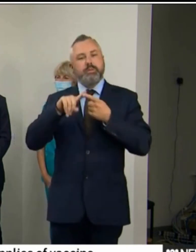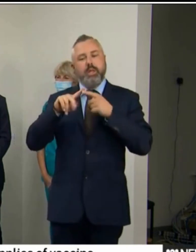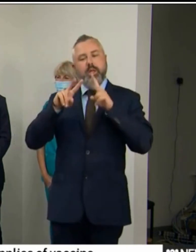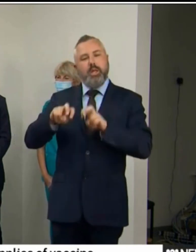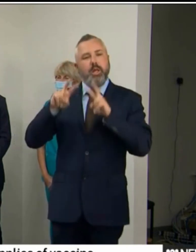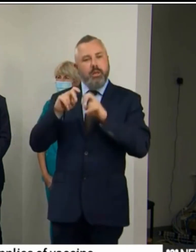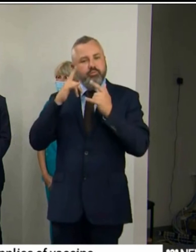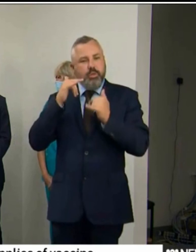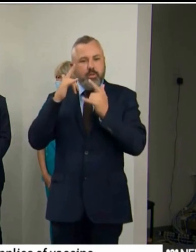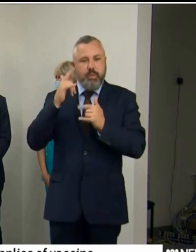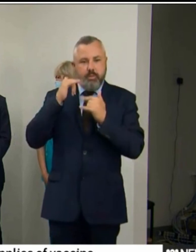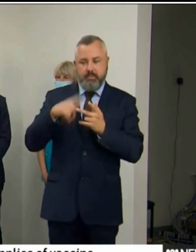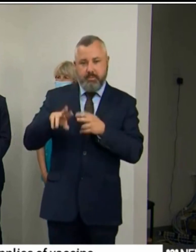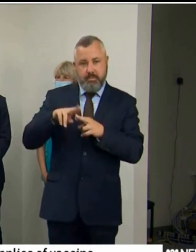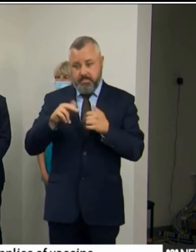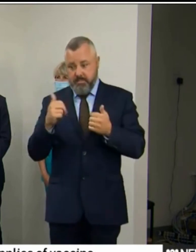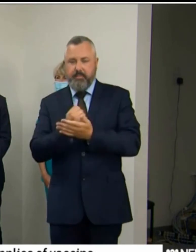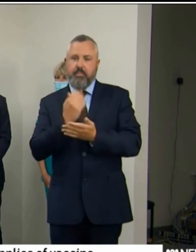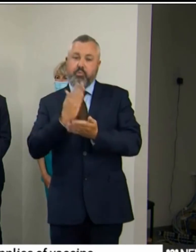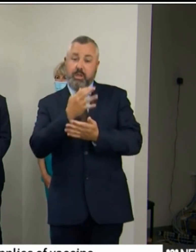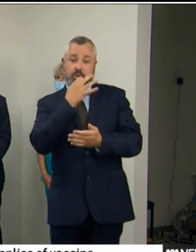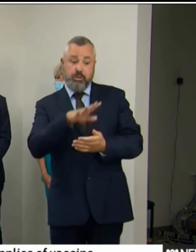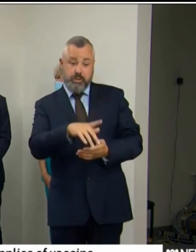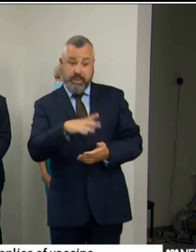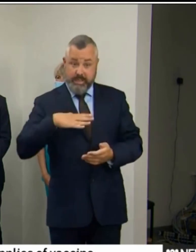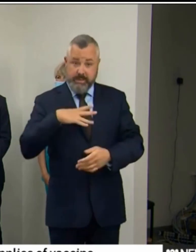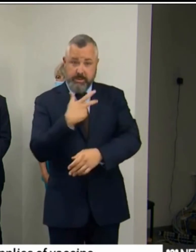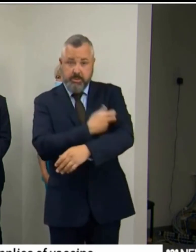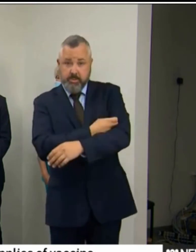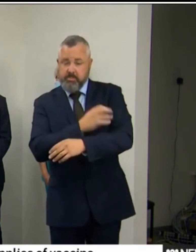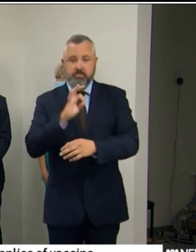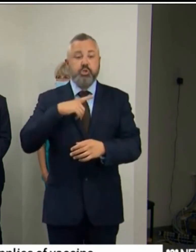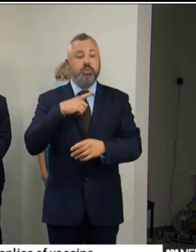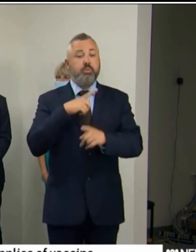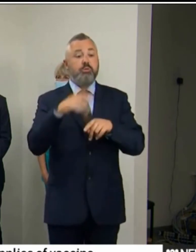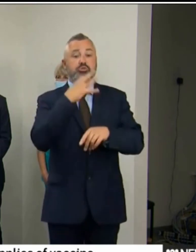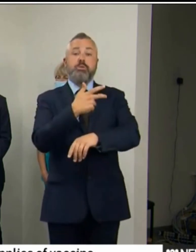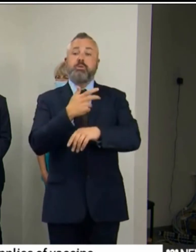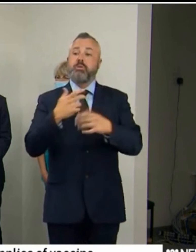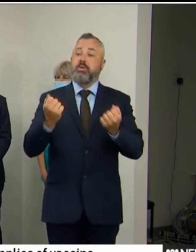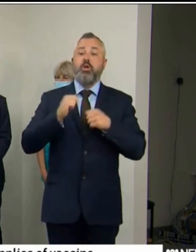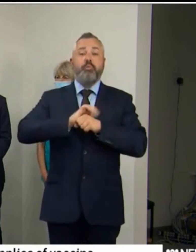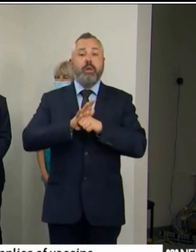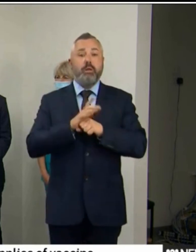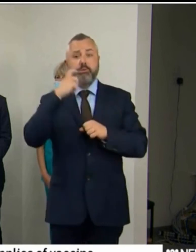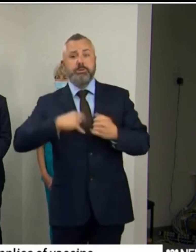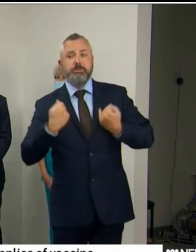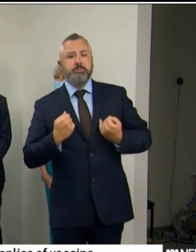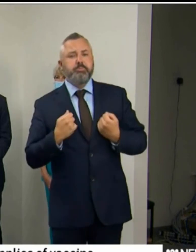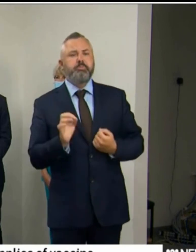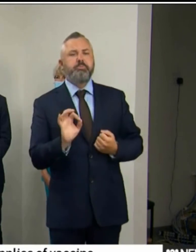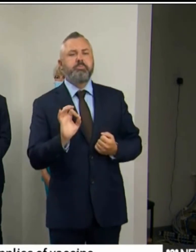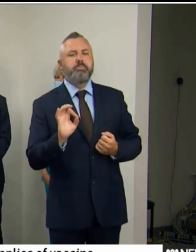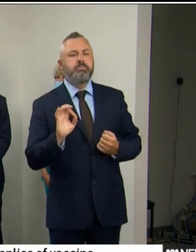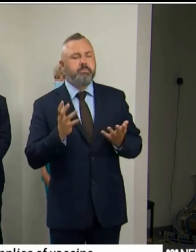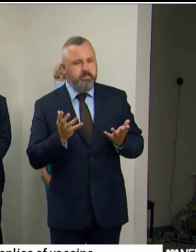children really need protecting. They very, very rarely get even clinically apparent COVID disease, but there may be a benefit in